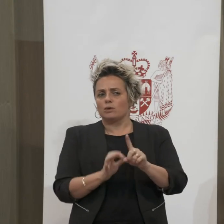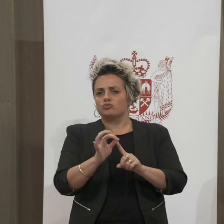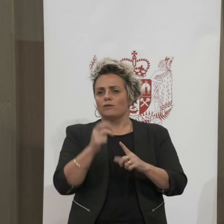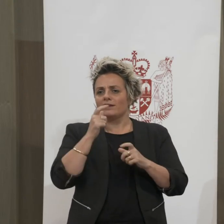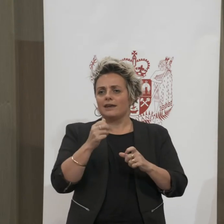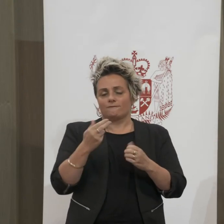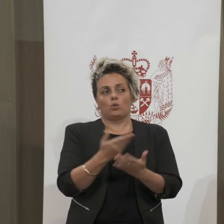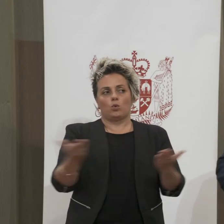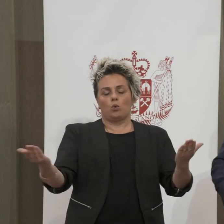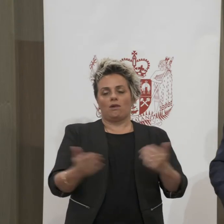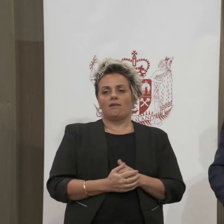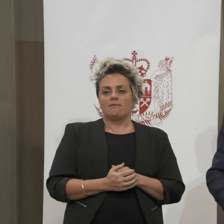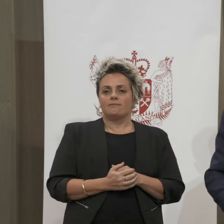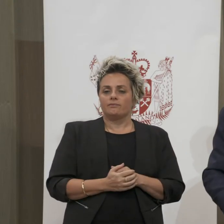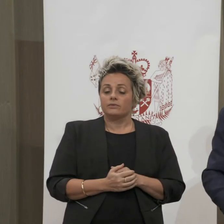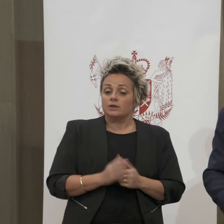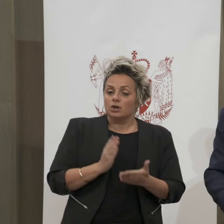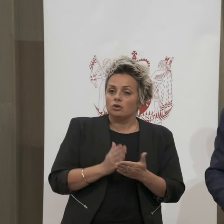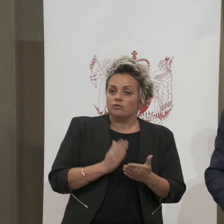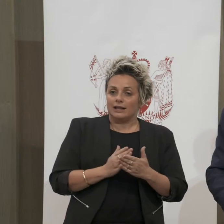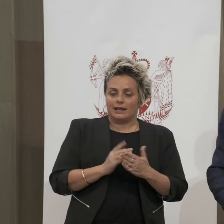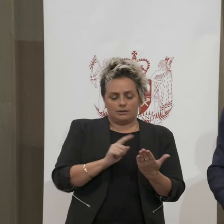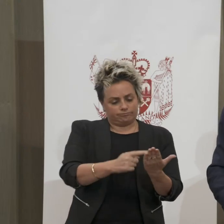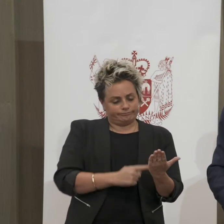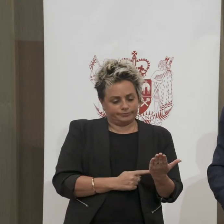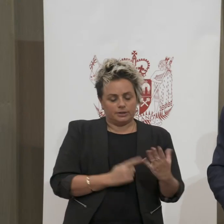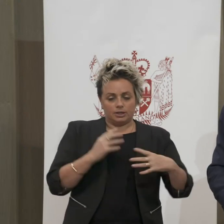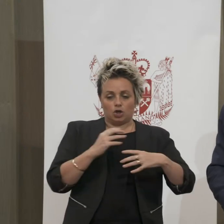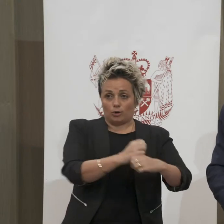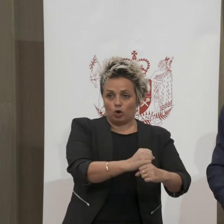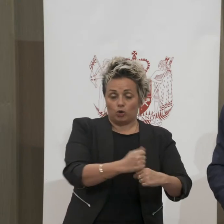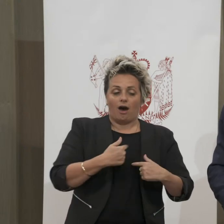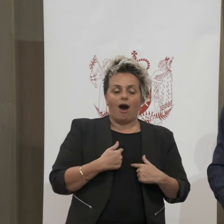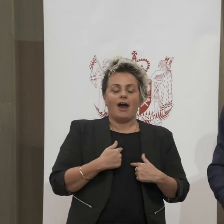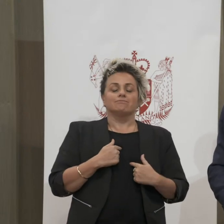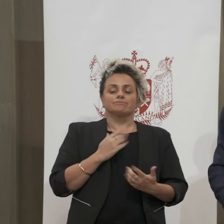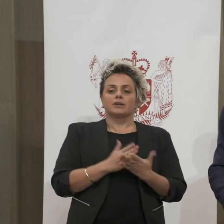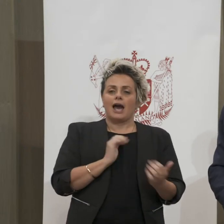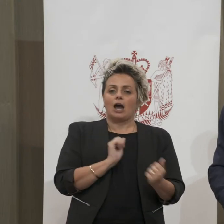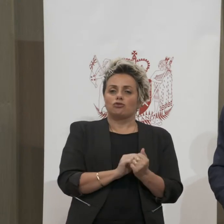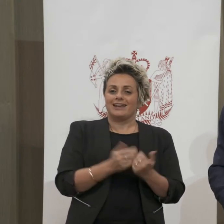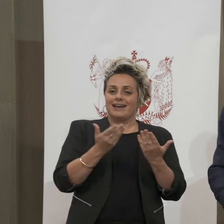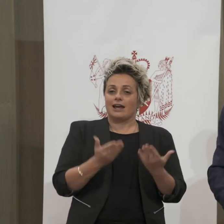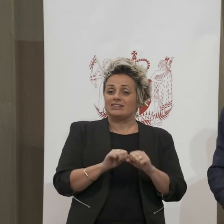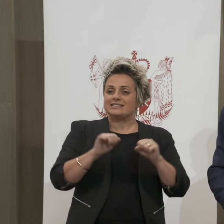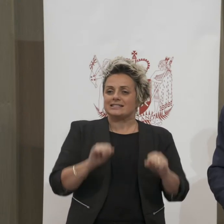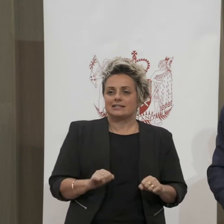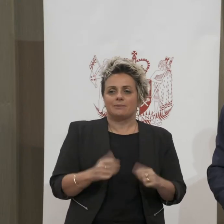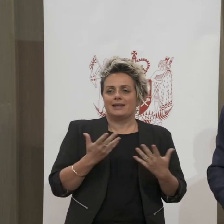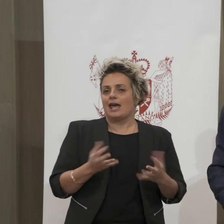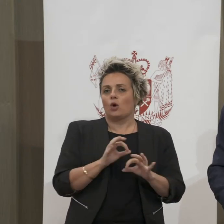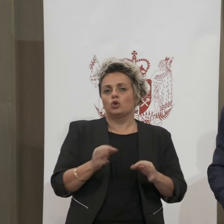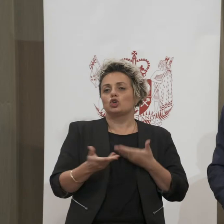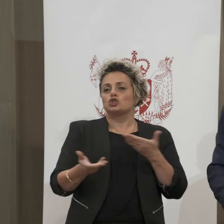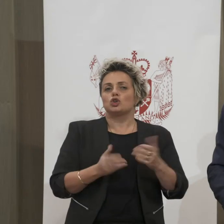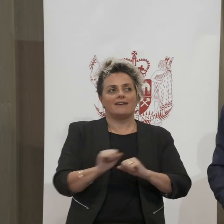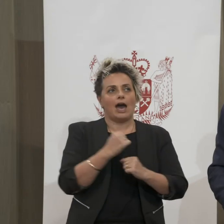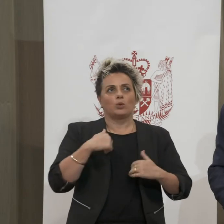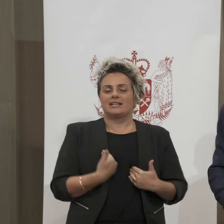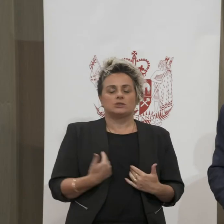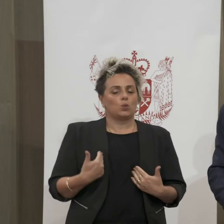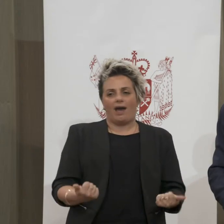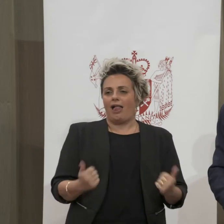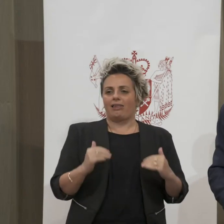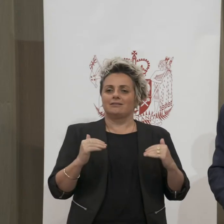all. It has concluded, as have I, that the current system no longer serves our needs well.